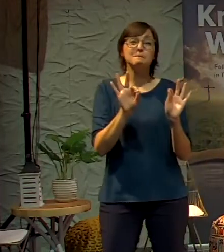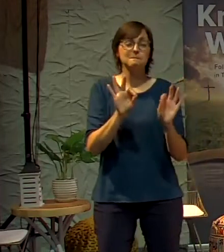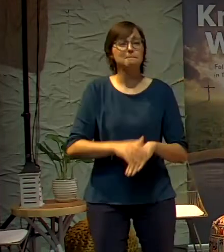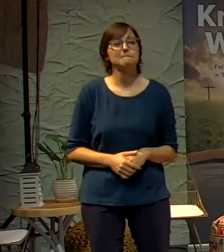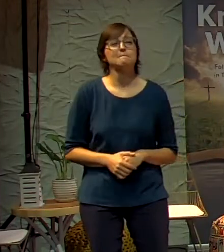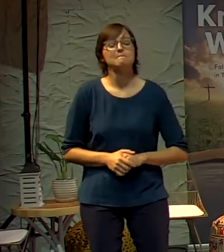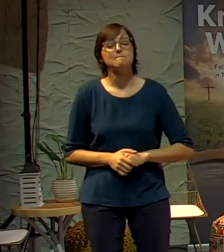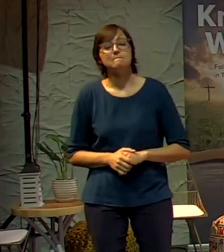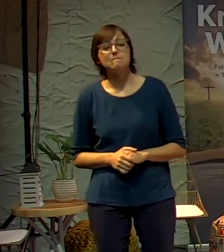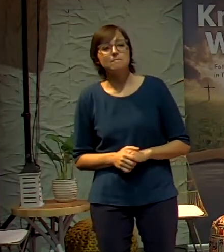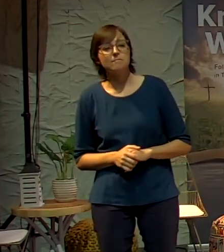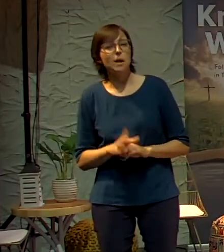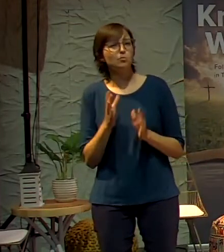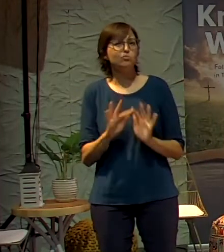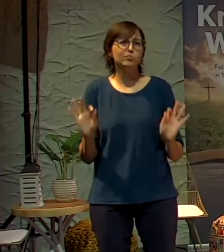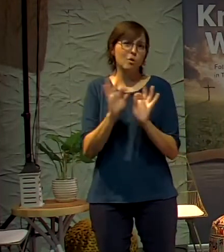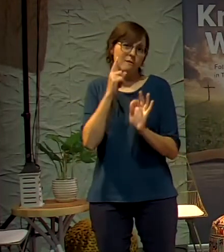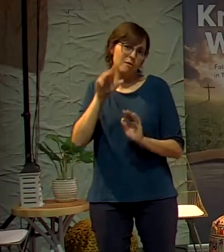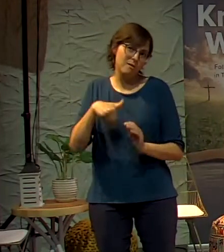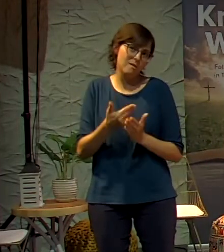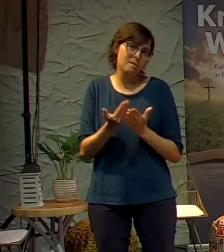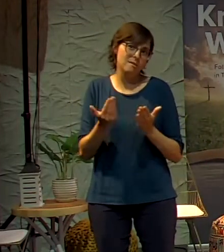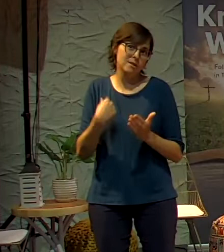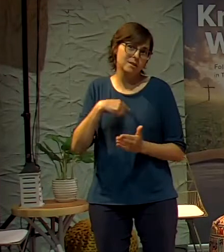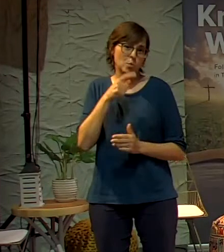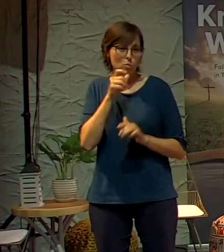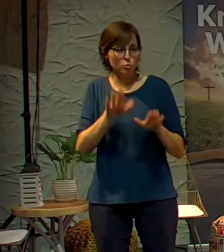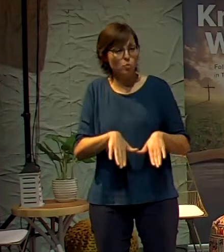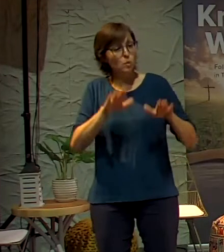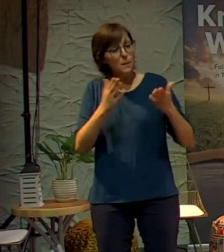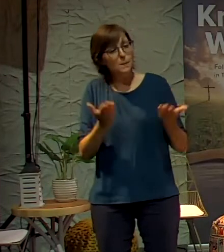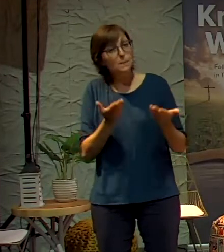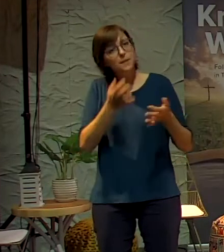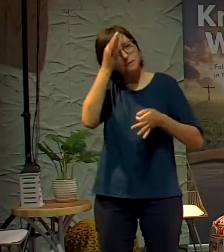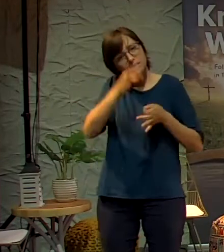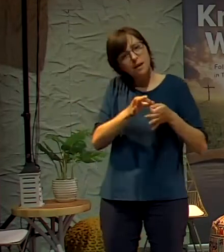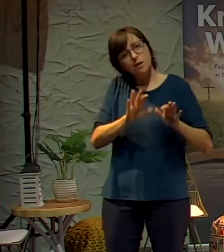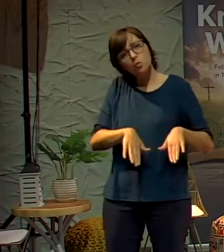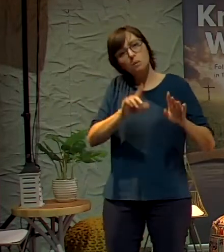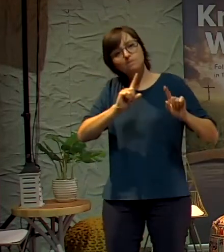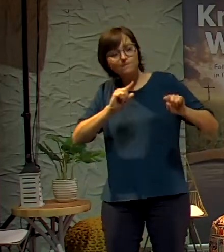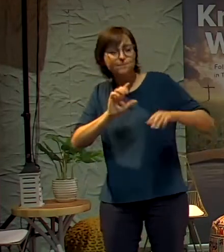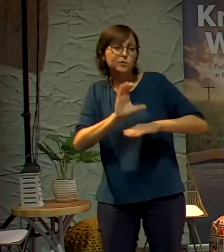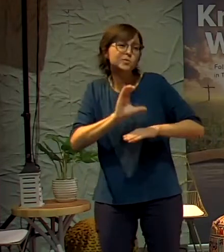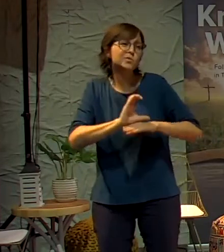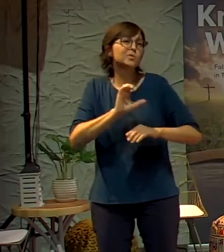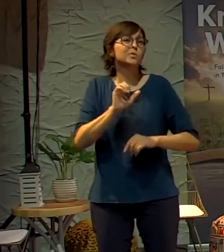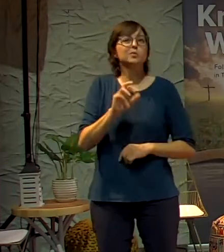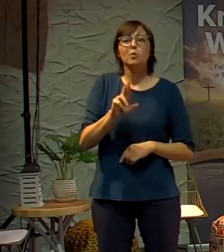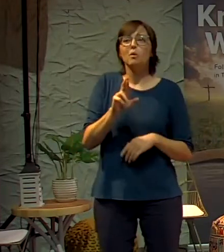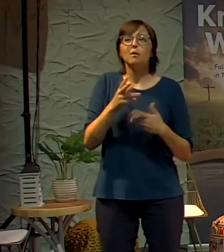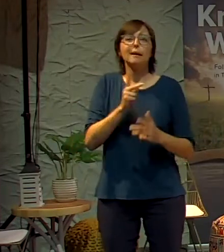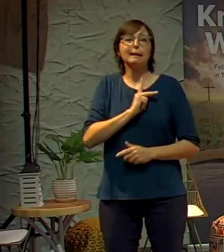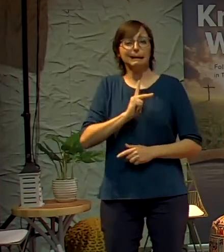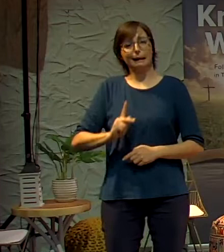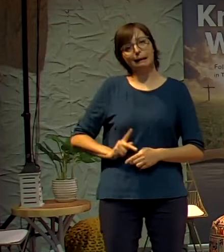is incredibly important for all of us, especially those of us who grew up in the faith or grew up around church or kingdom kids,